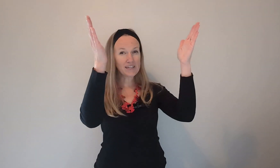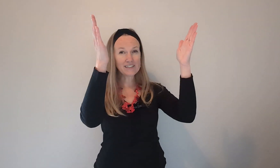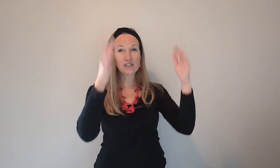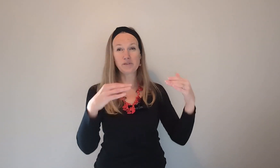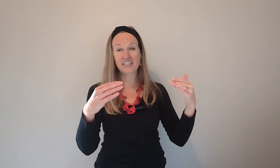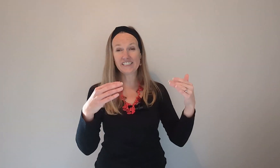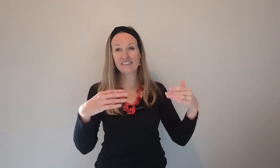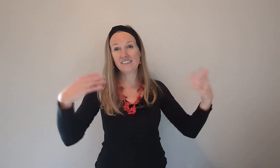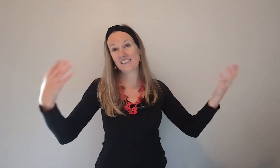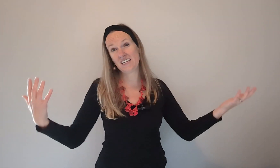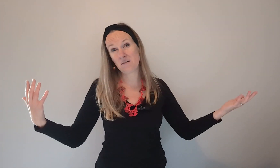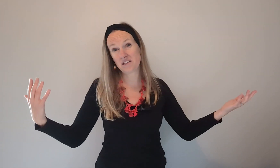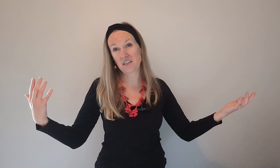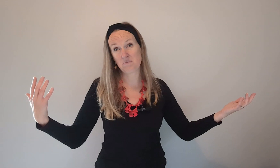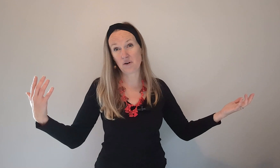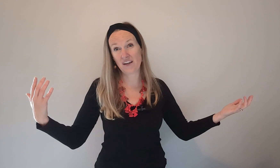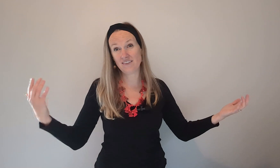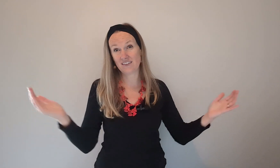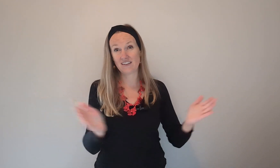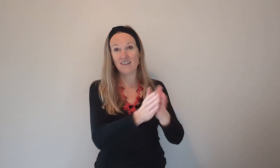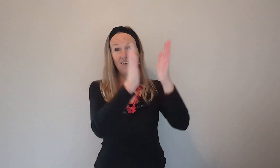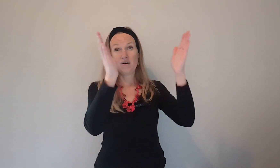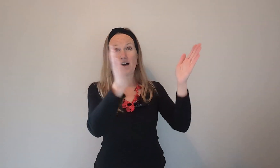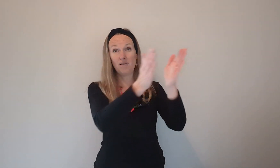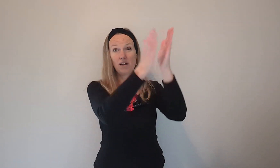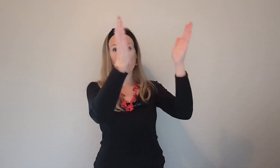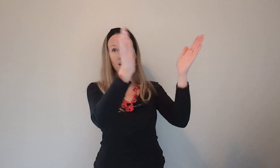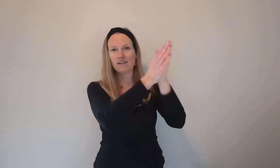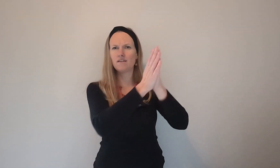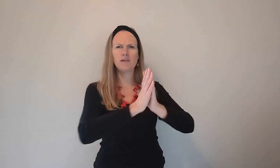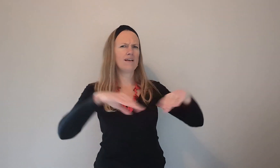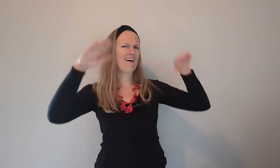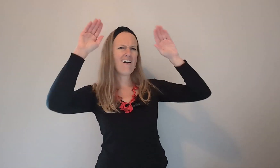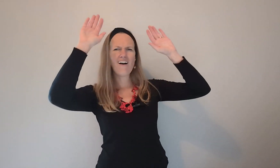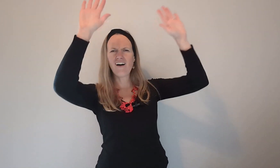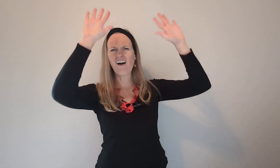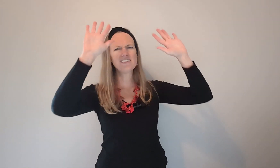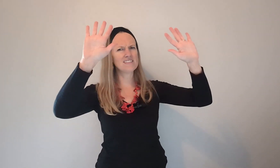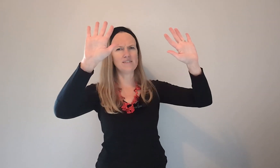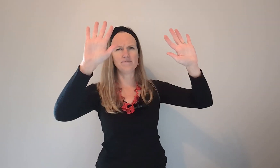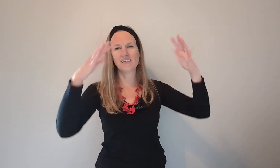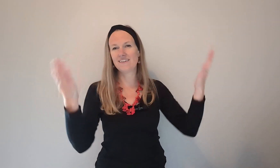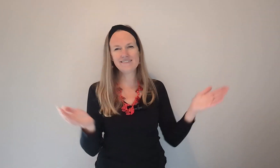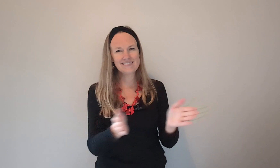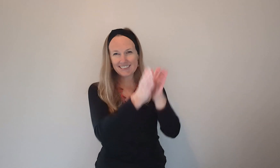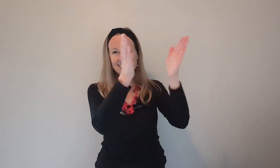making interpretations. Today I might say praise, and then by the weekend I'd be like, oh, awesome. You know, it's just